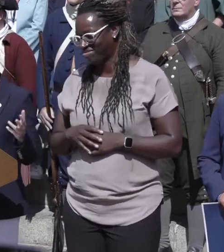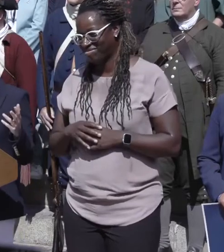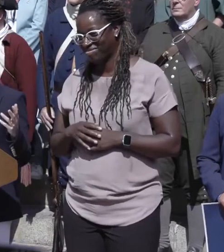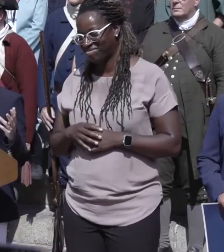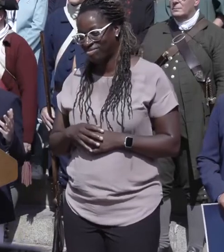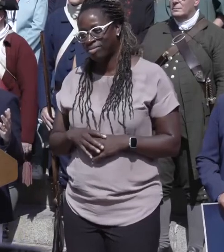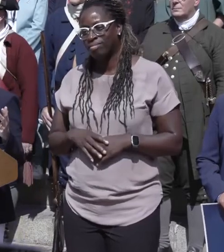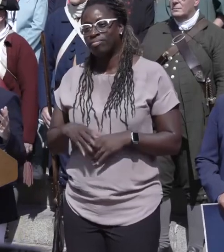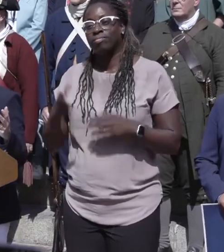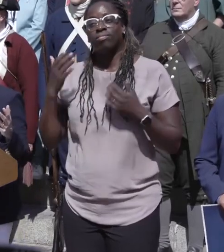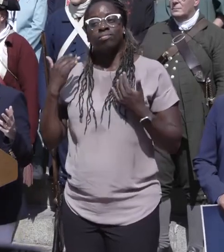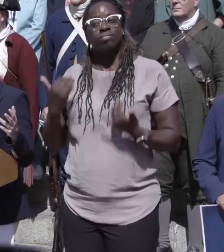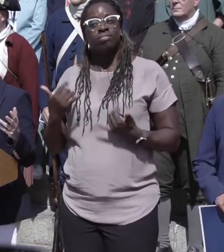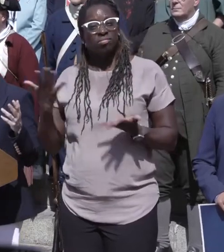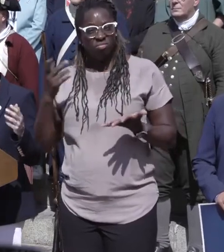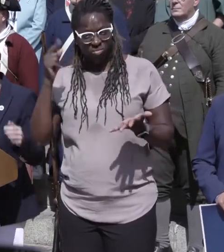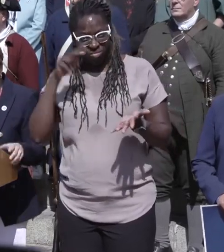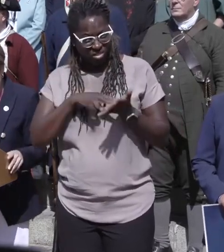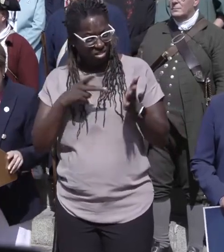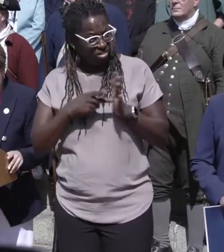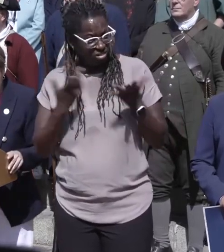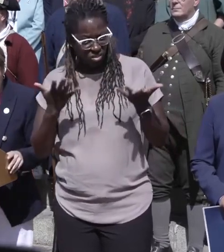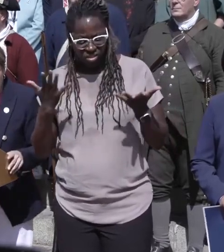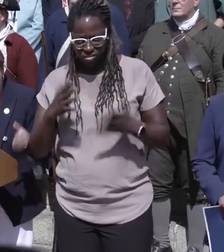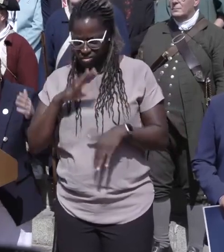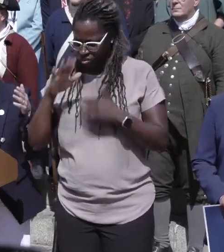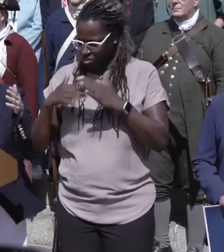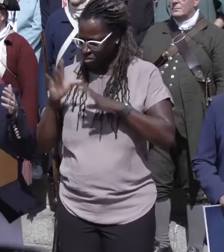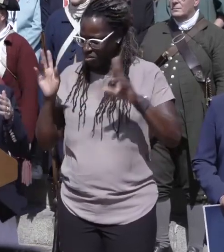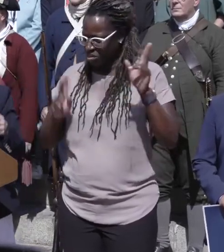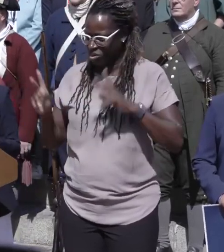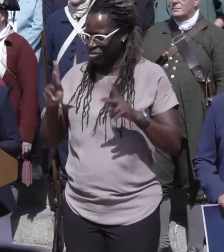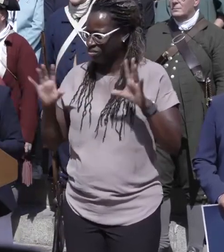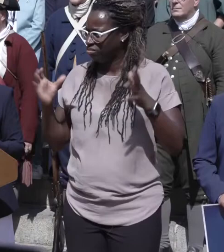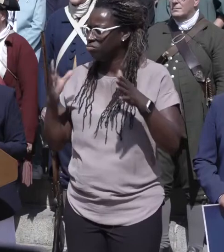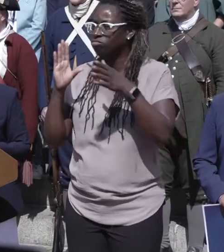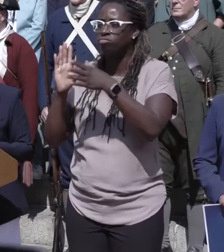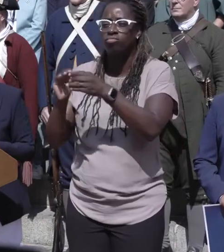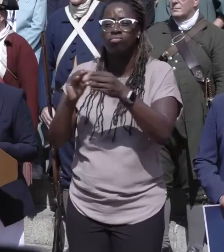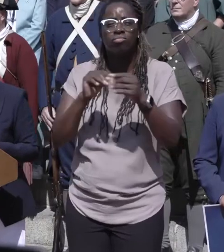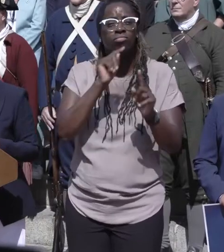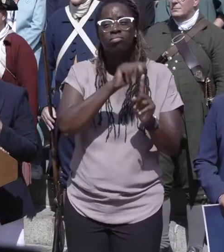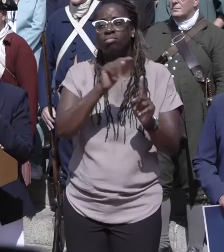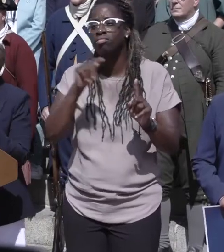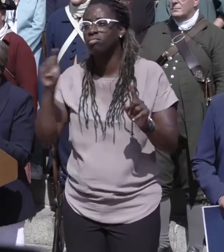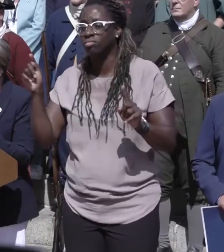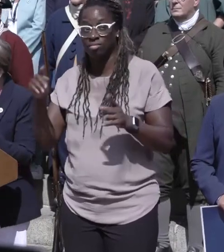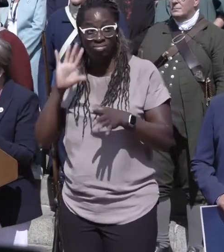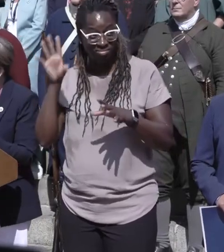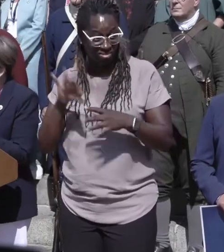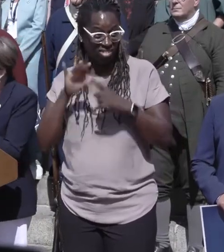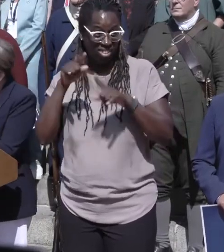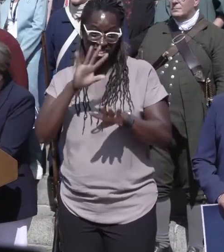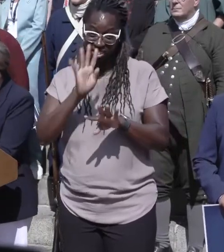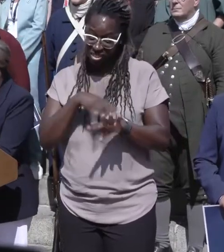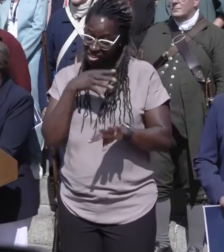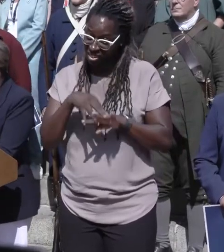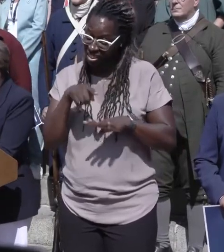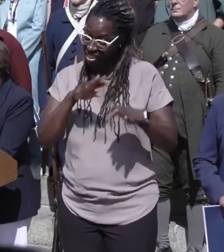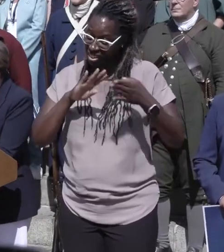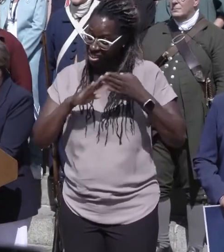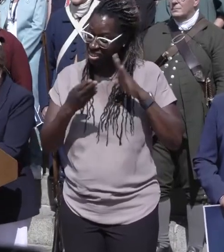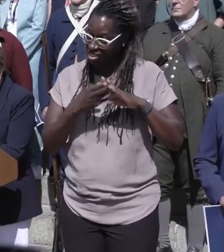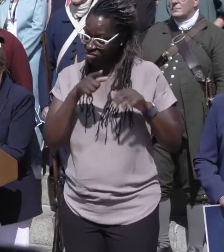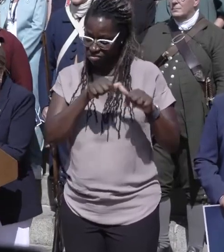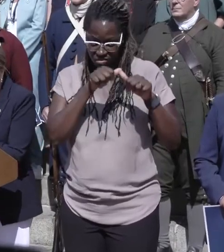the voices that should be represented in community. Our indigenous communities who continue to ground